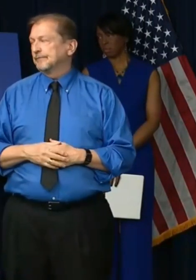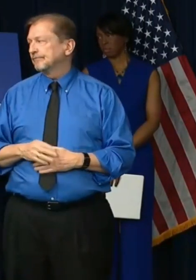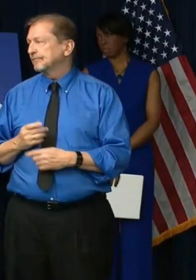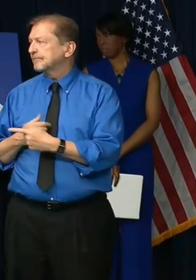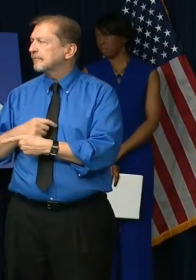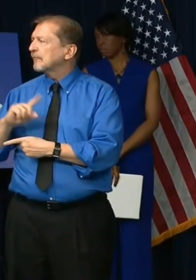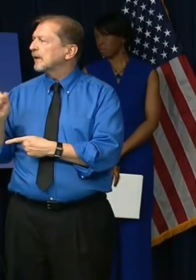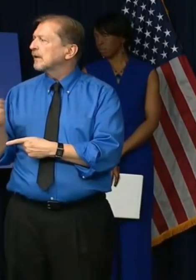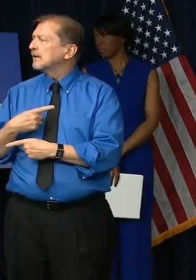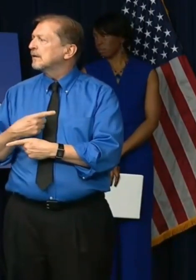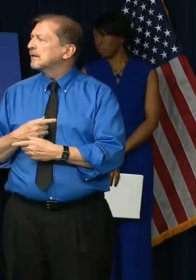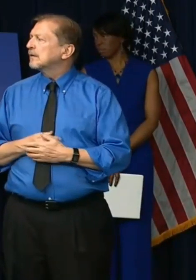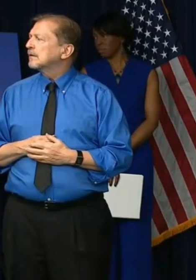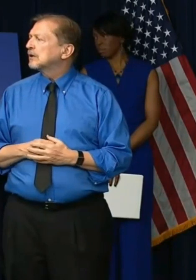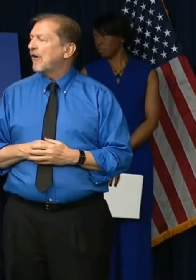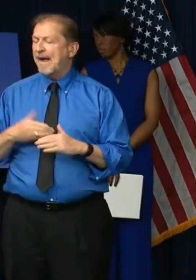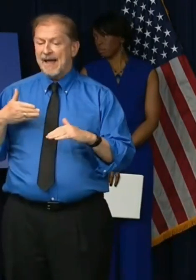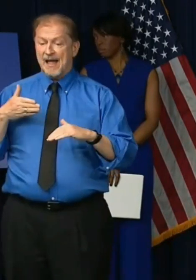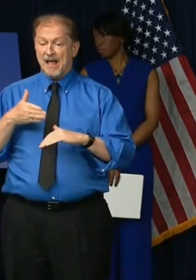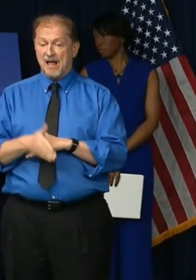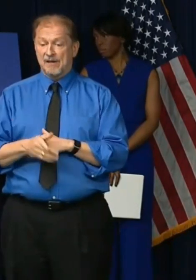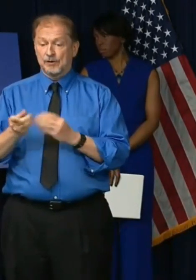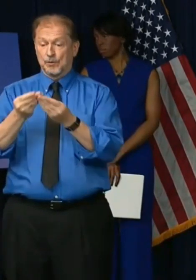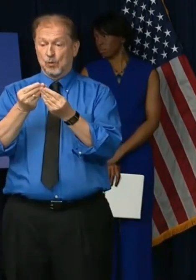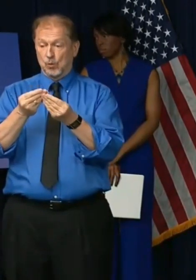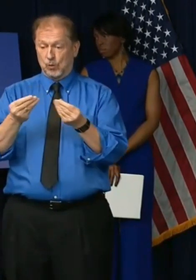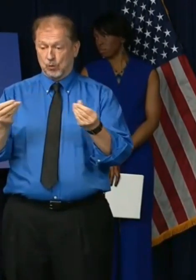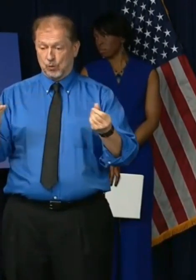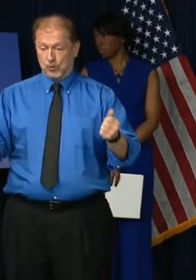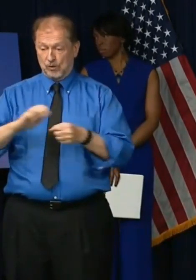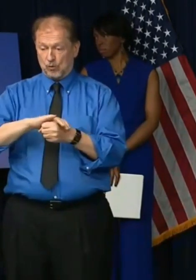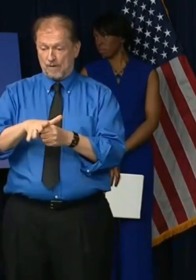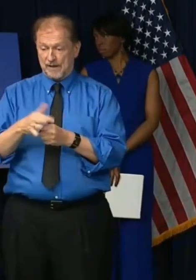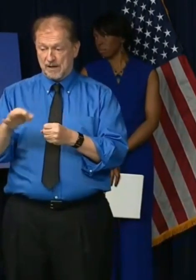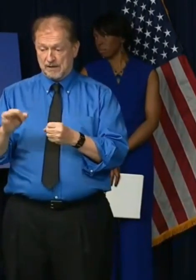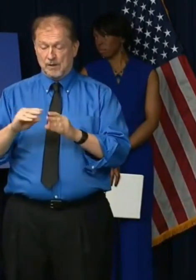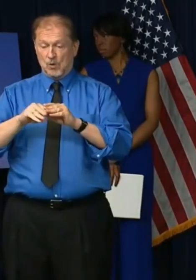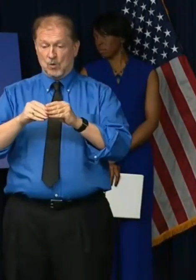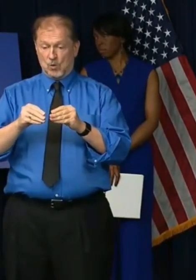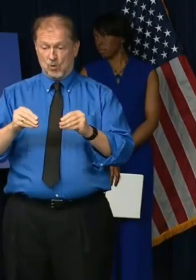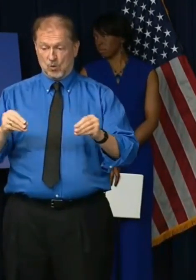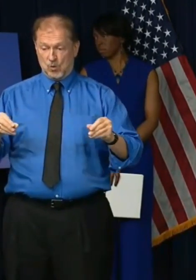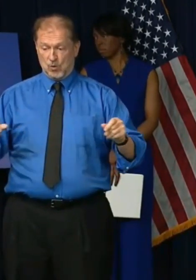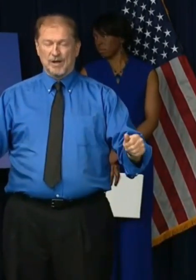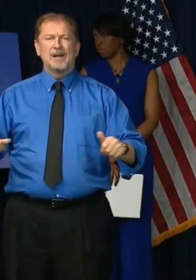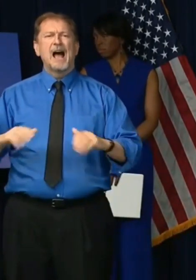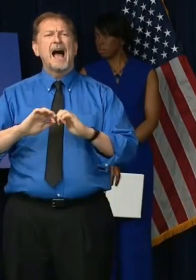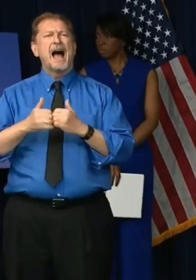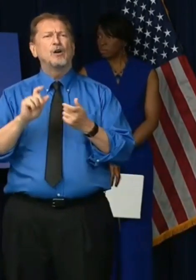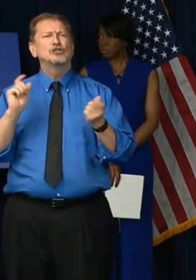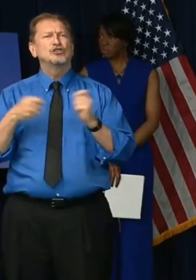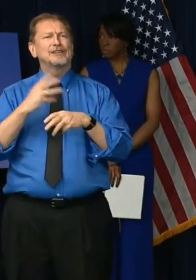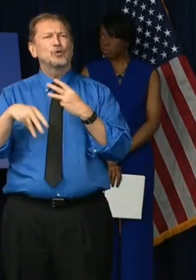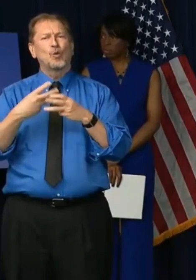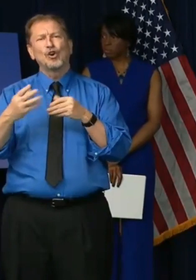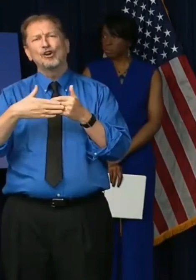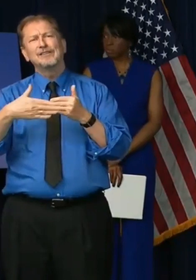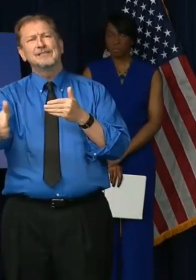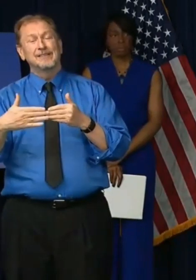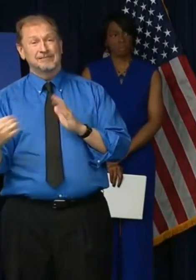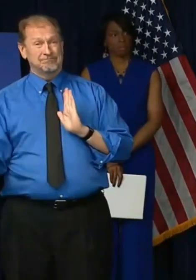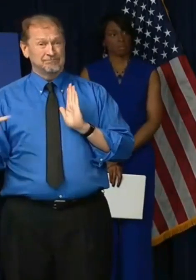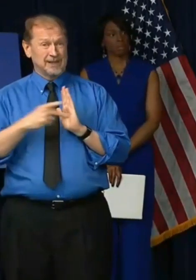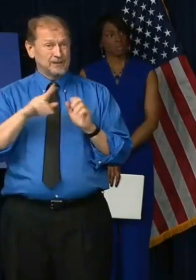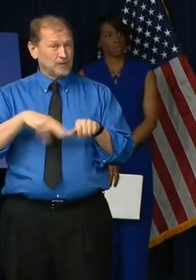Governor, speculating on life after the pandemic, what elements of the pandemic life will stay with us afterward, and what parts of our pre-pandemic lives are probably